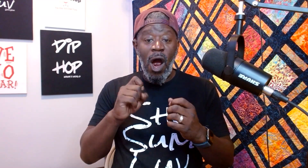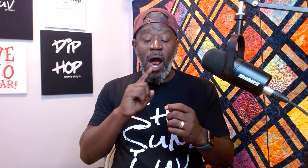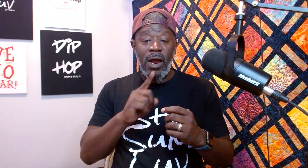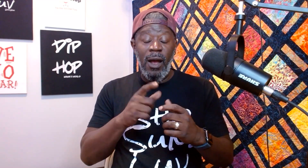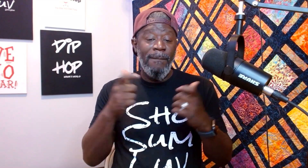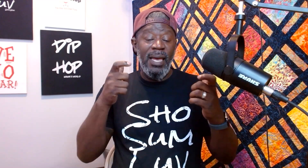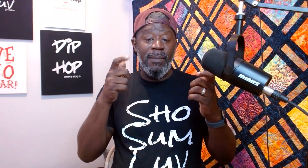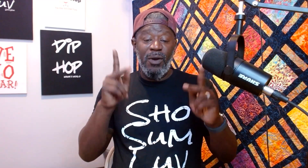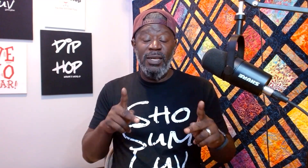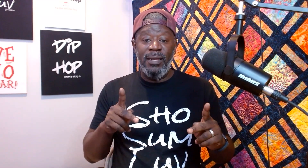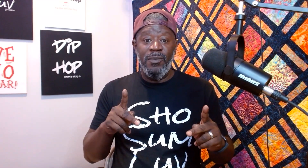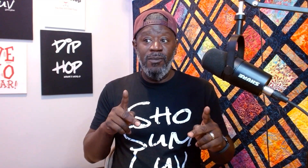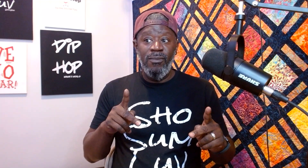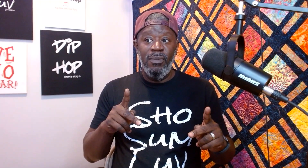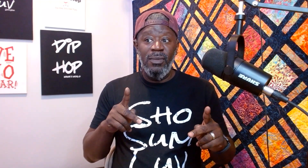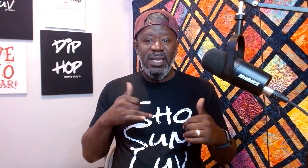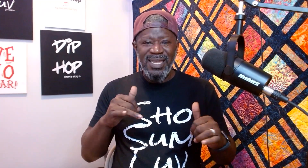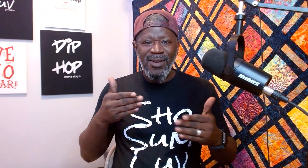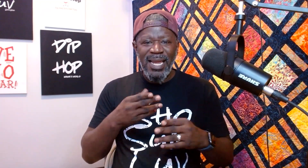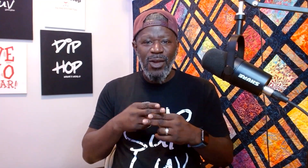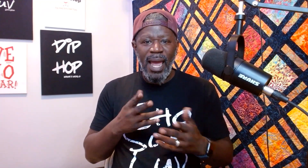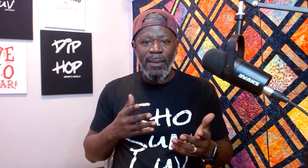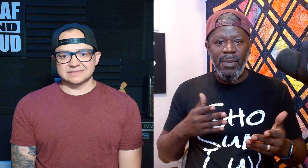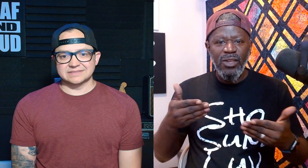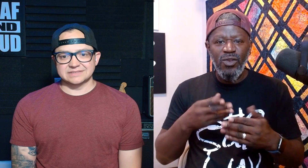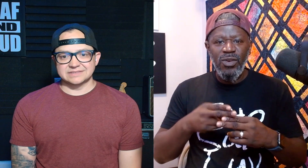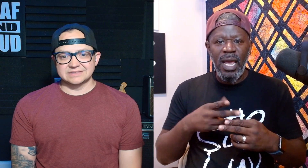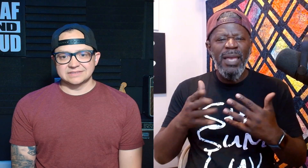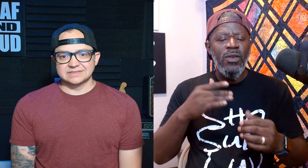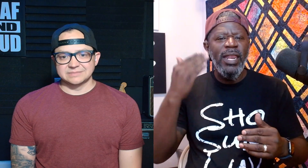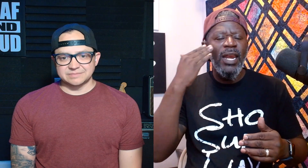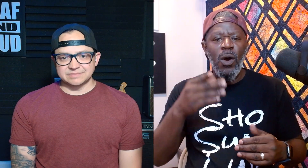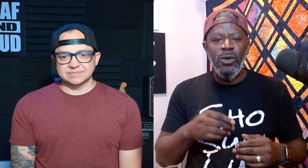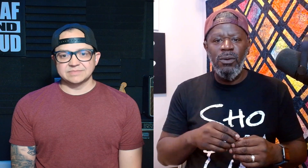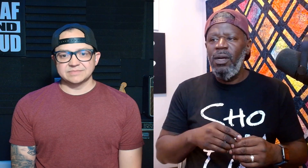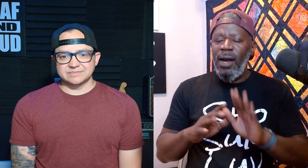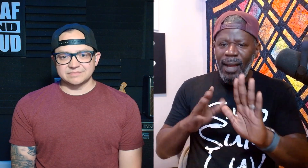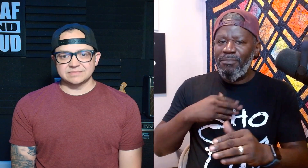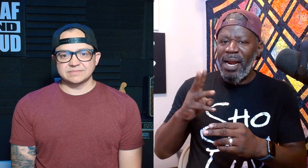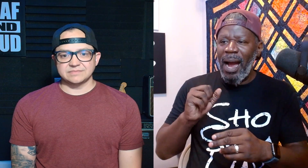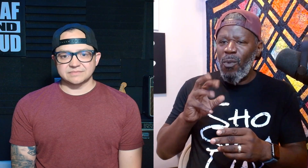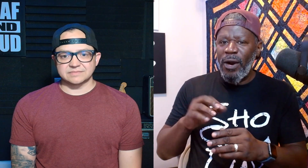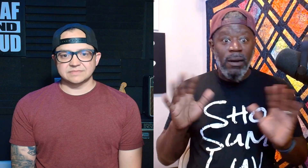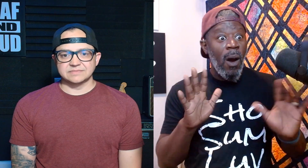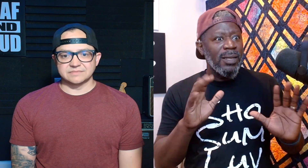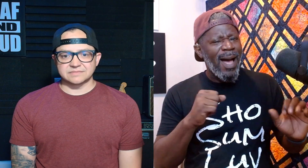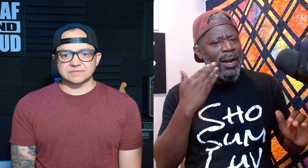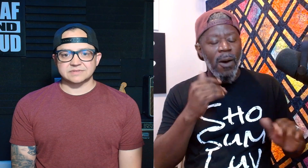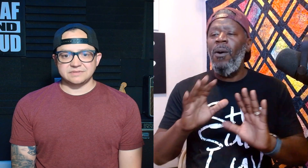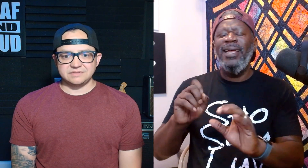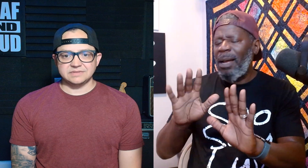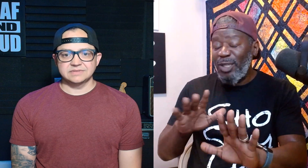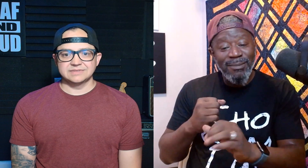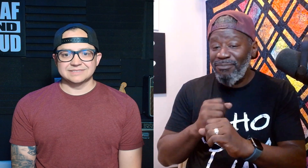you are a big person, still say your name. Introduce your name, even though they know you. I'm Warren. Oh,